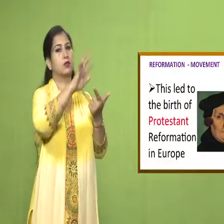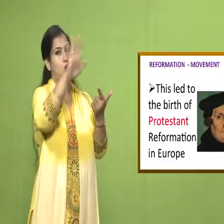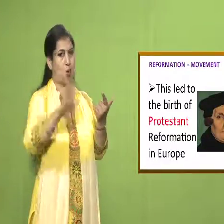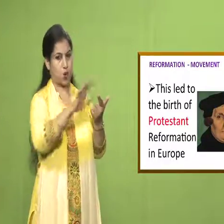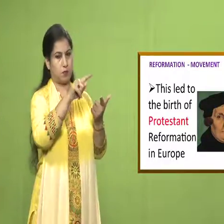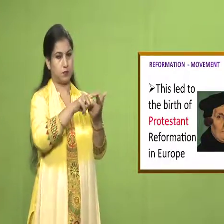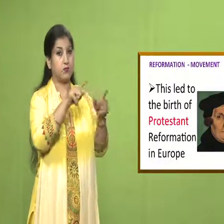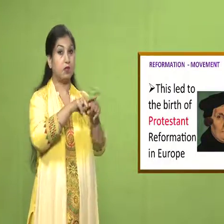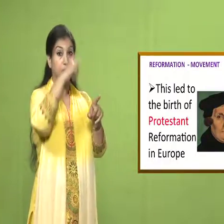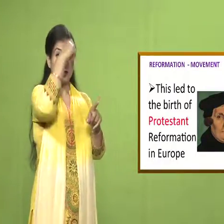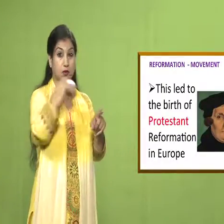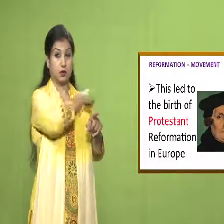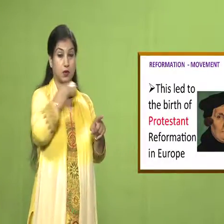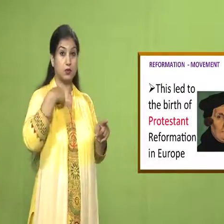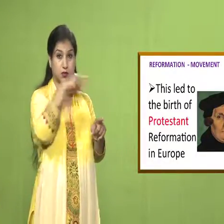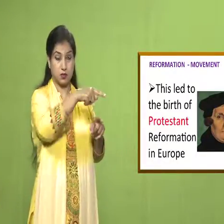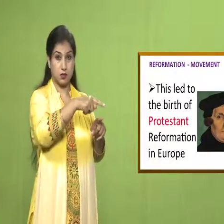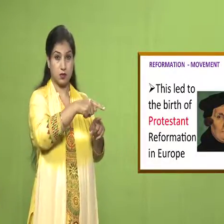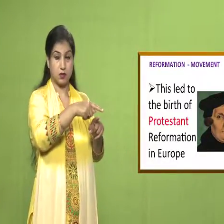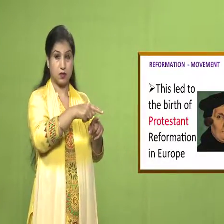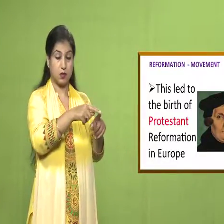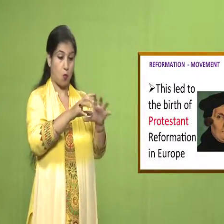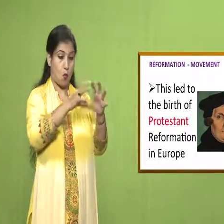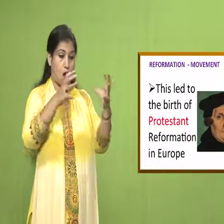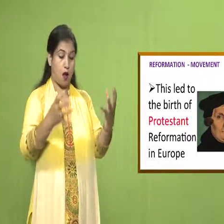and the Christians of the world were divided into two groups: